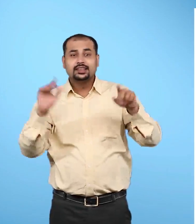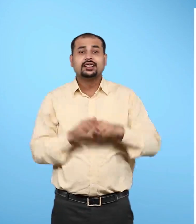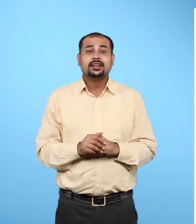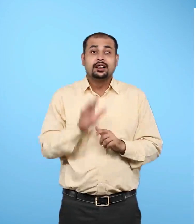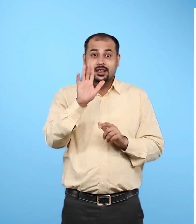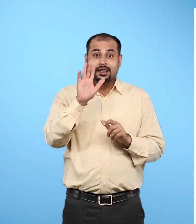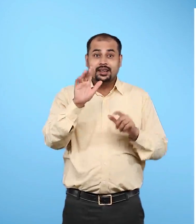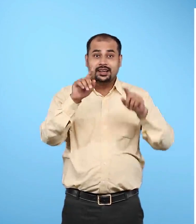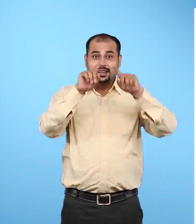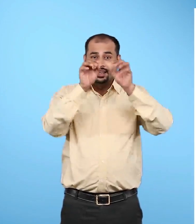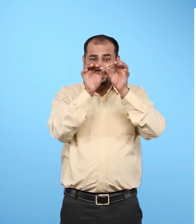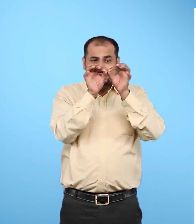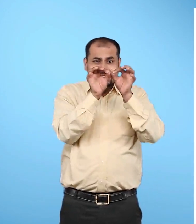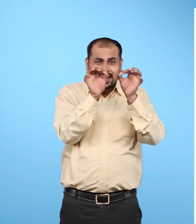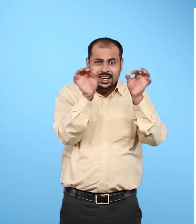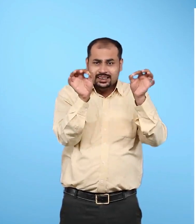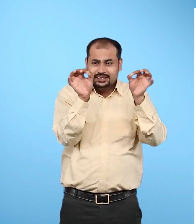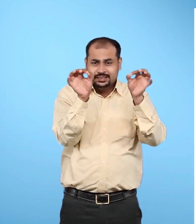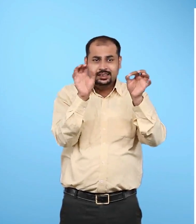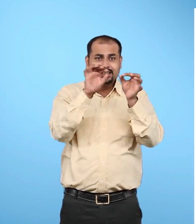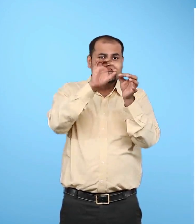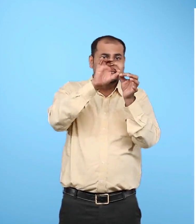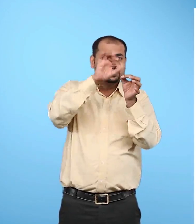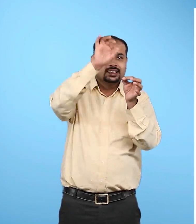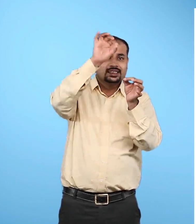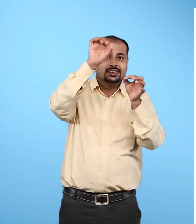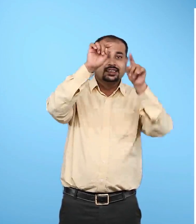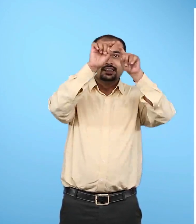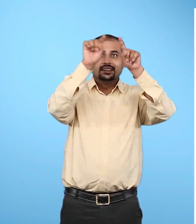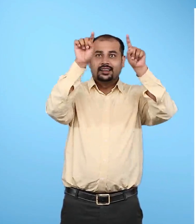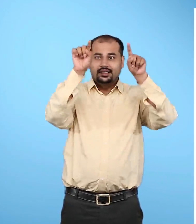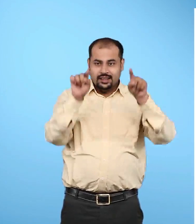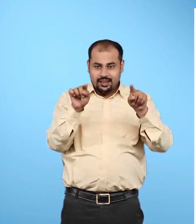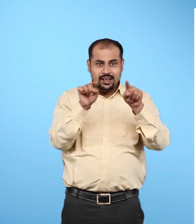A rectangular boundary is created by joining the outermost dots,